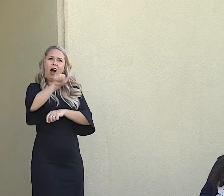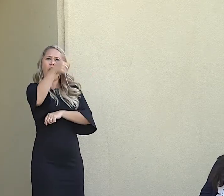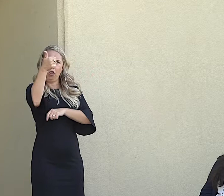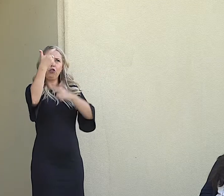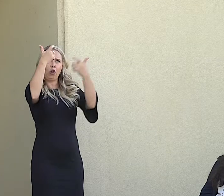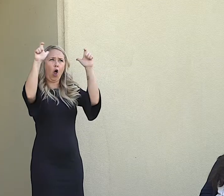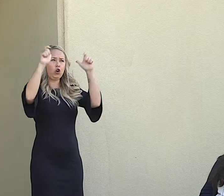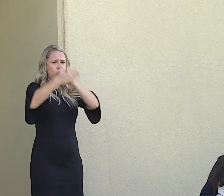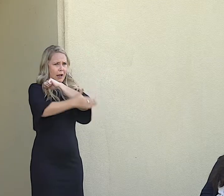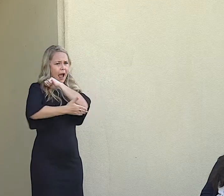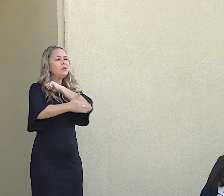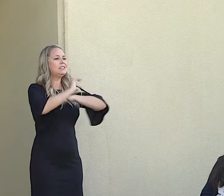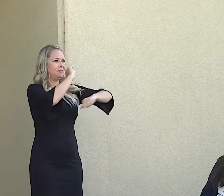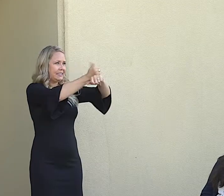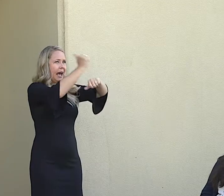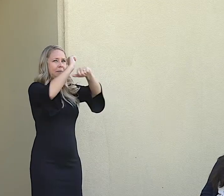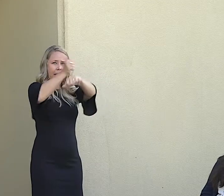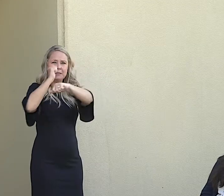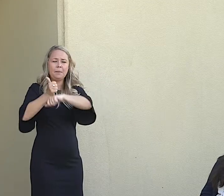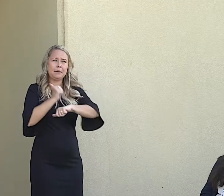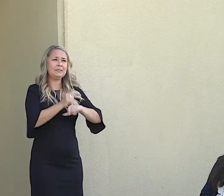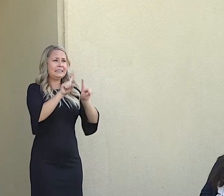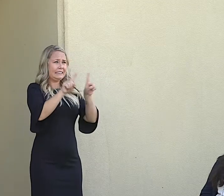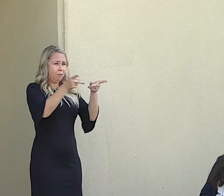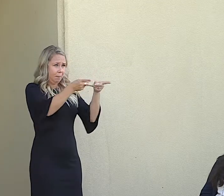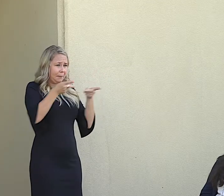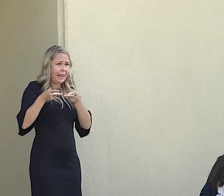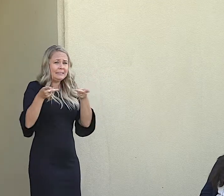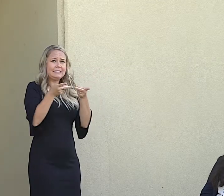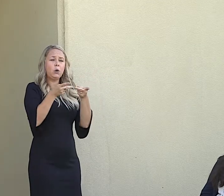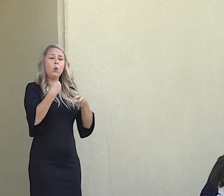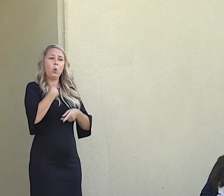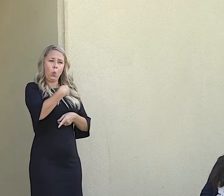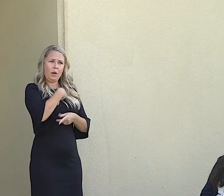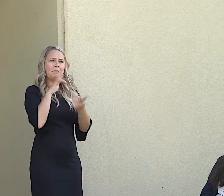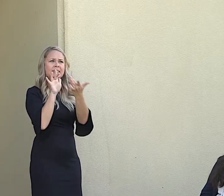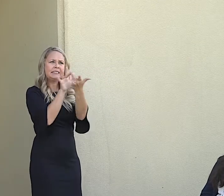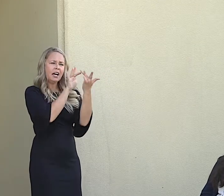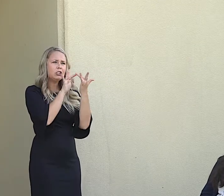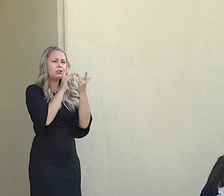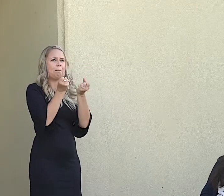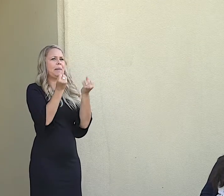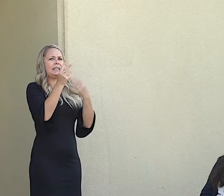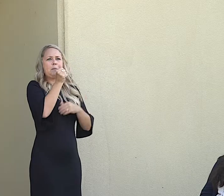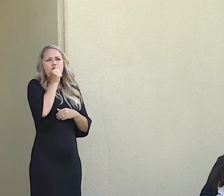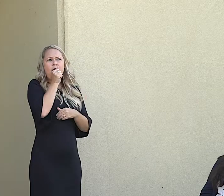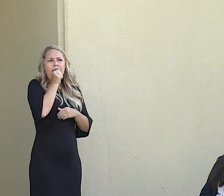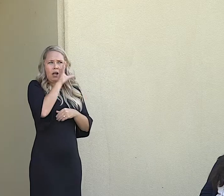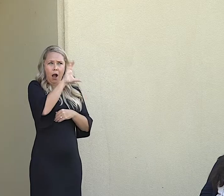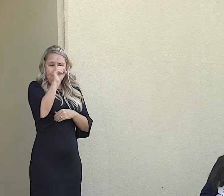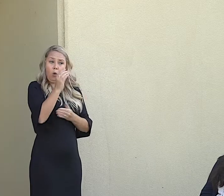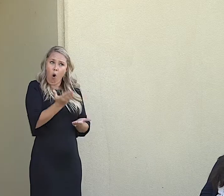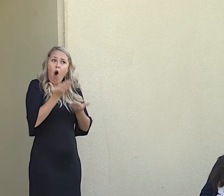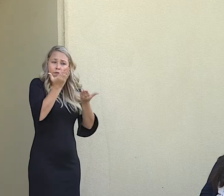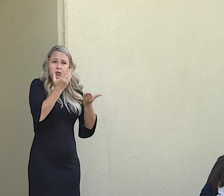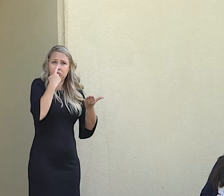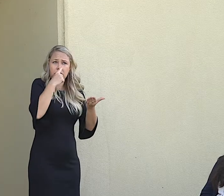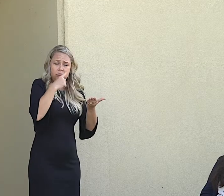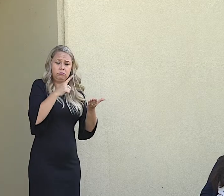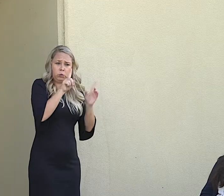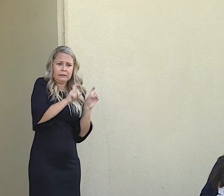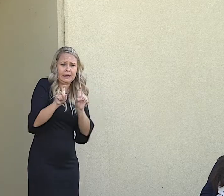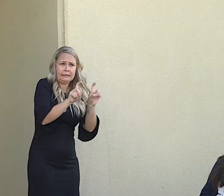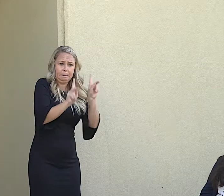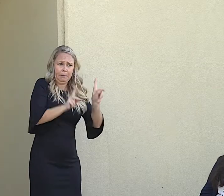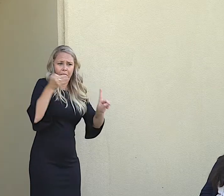counties in the state have set up additional site testing locations. We've been in touch with a number of private entities who have offered up additional